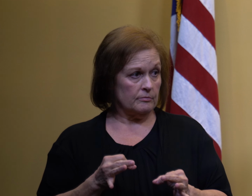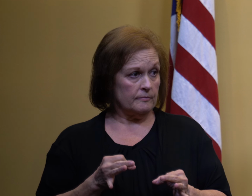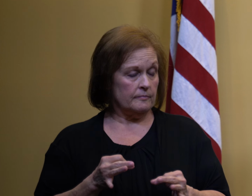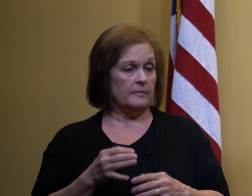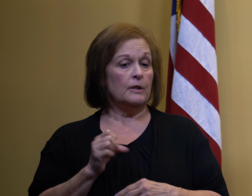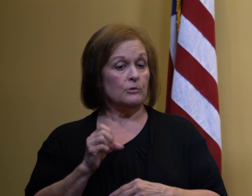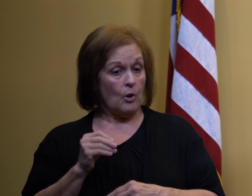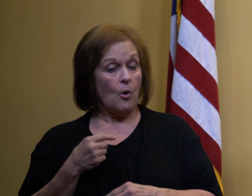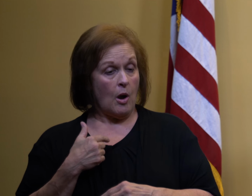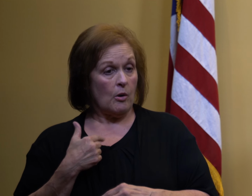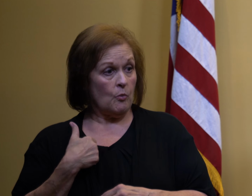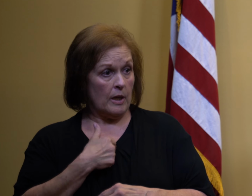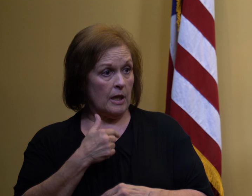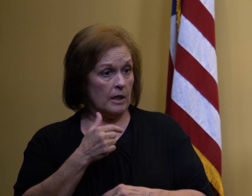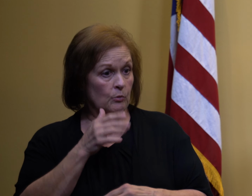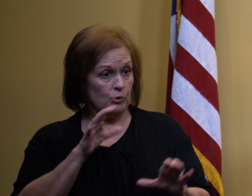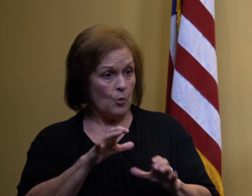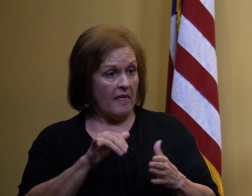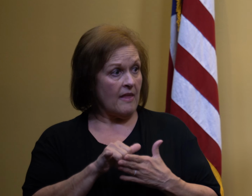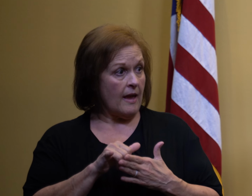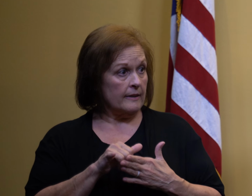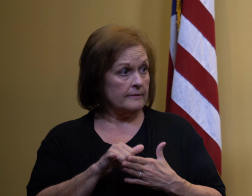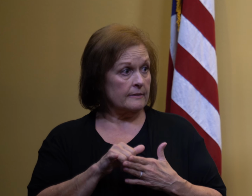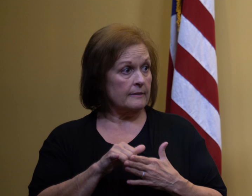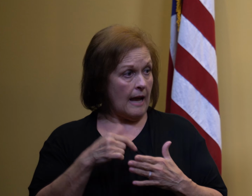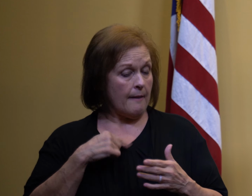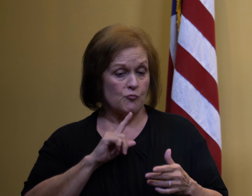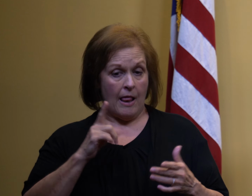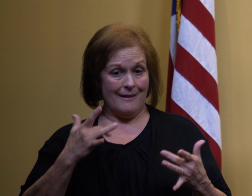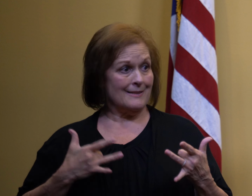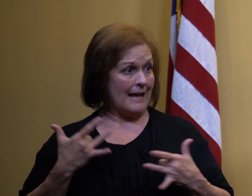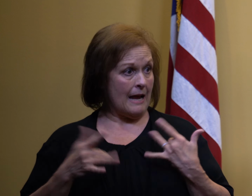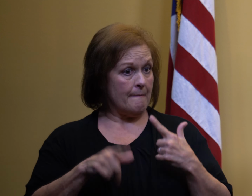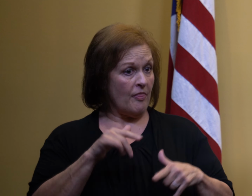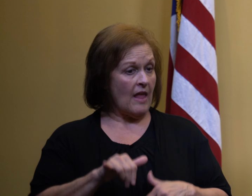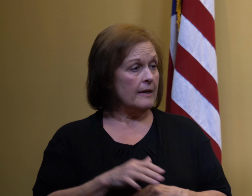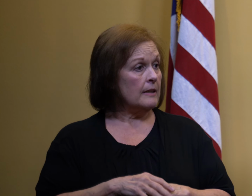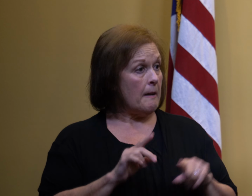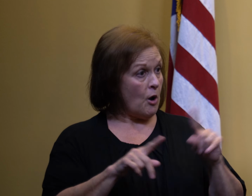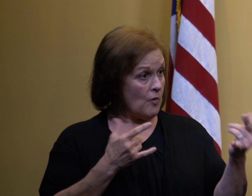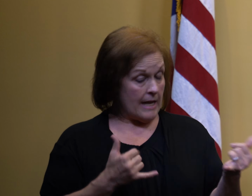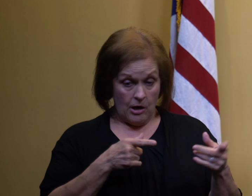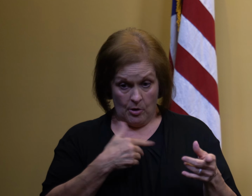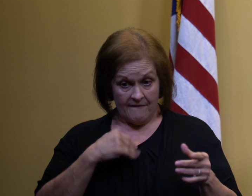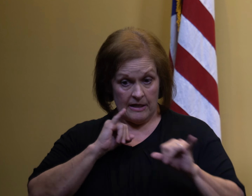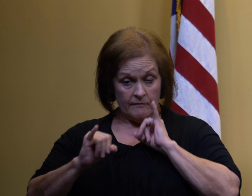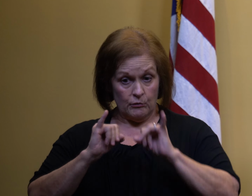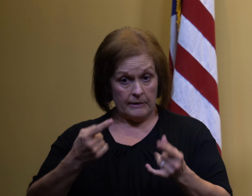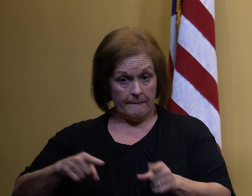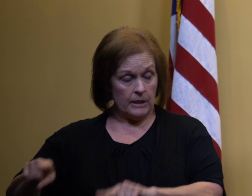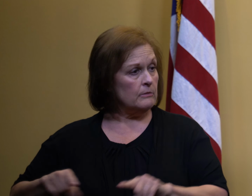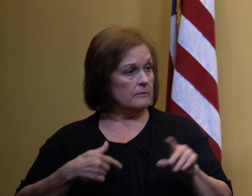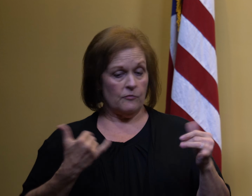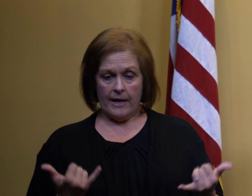And we're going to get there. And I'm excited, quite frankly, to how we've come. So no interview scheduled. You're waiting on something further from ICP.